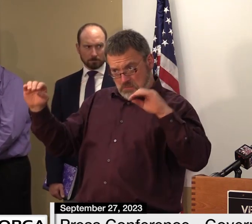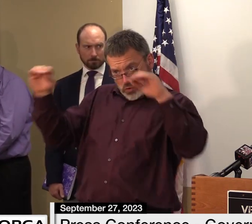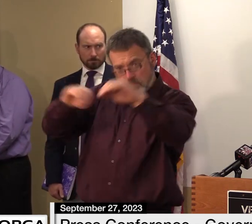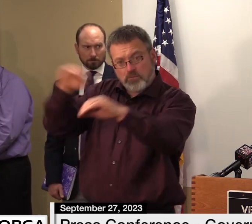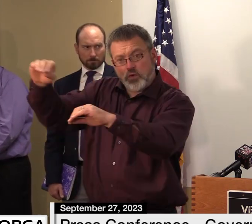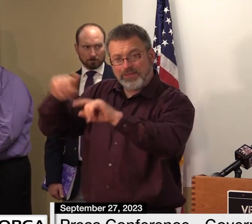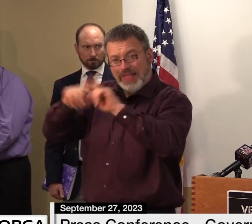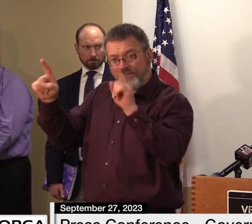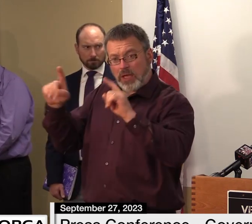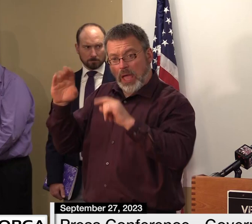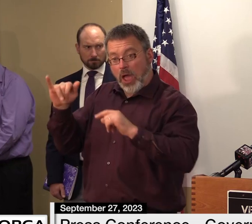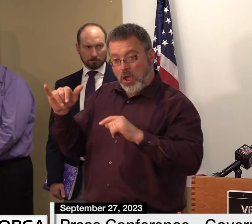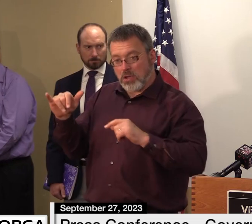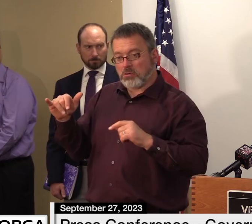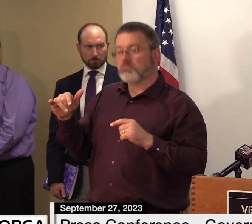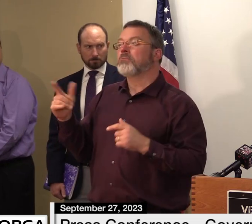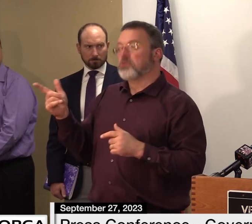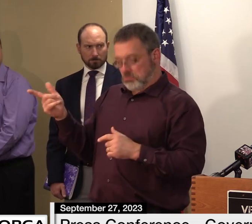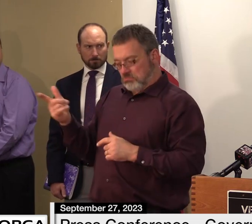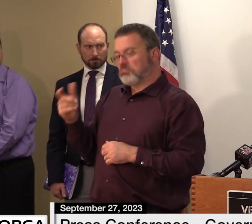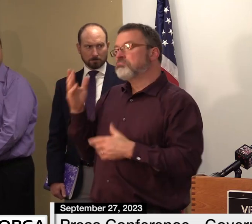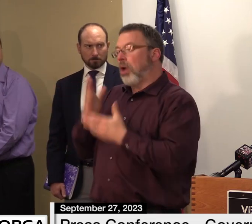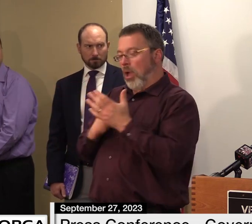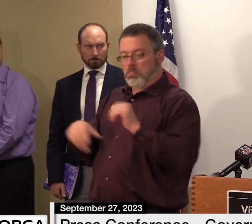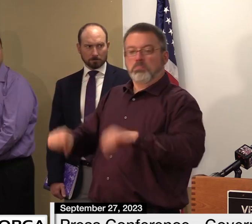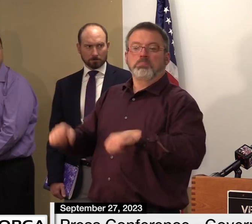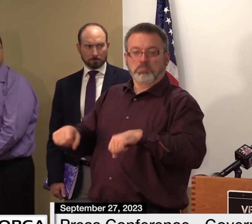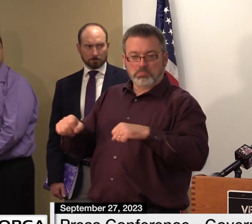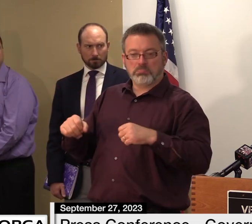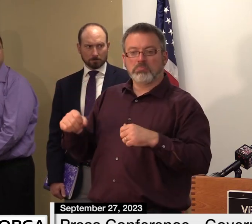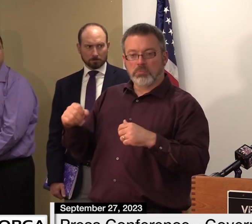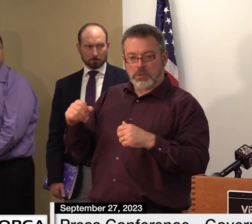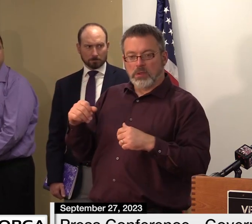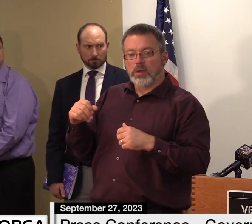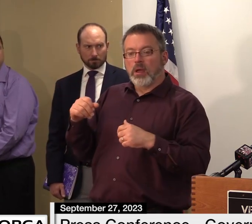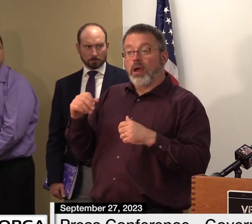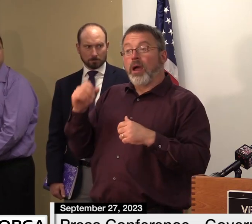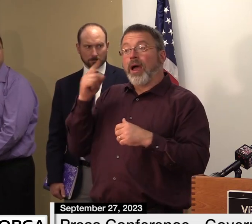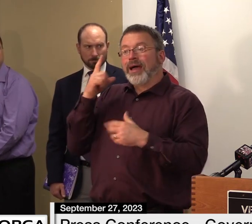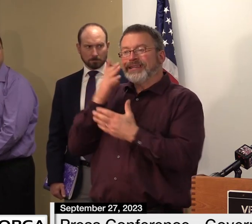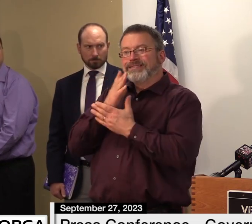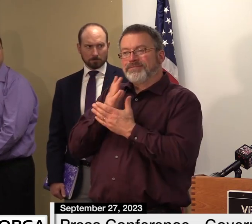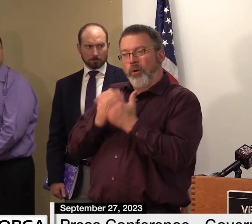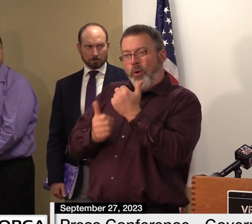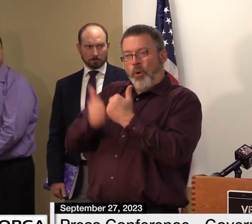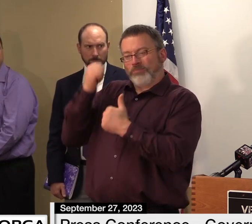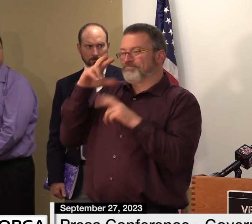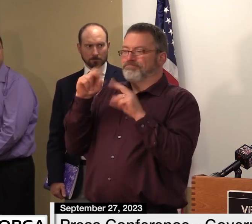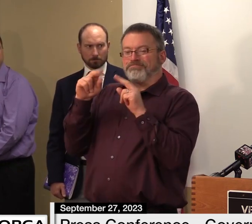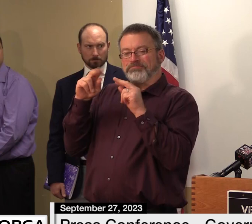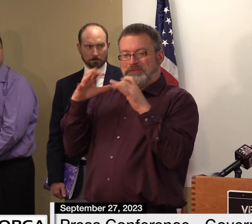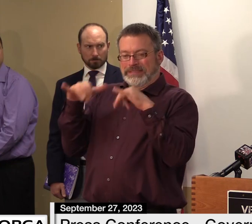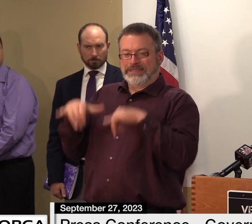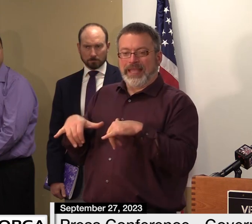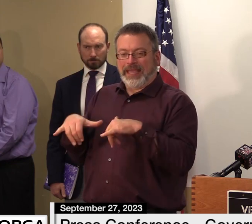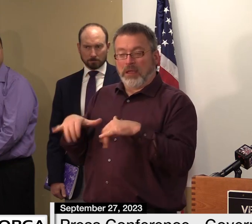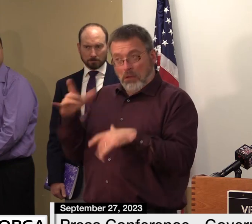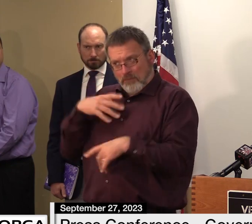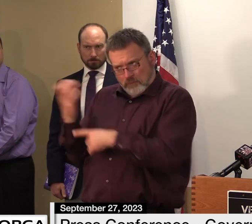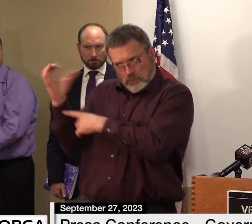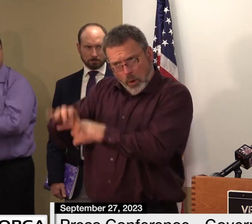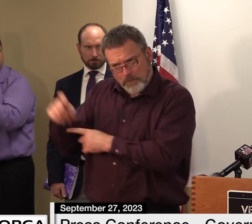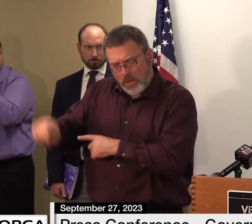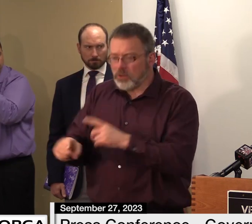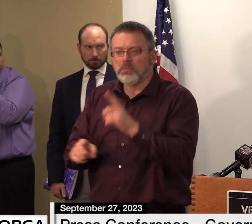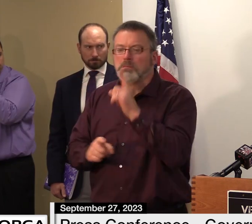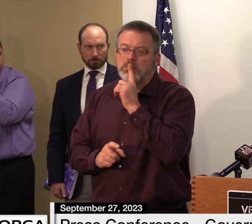we can place a site down there. Right now, there hasn't been any desire to do so, but they're not compelled to do that. So we